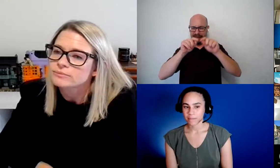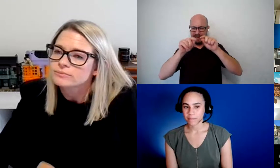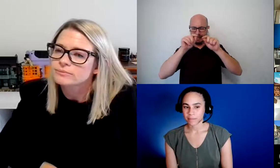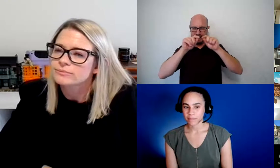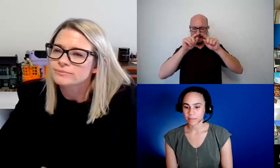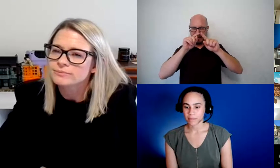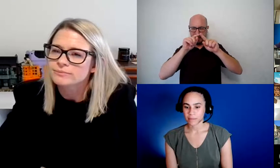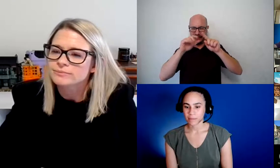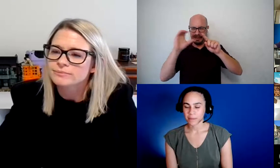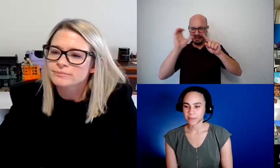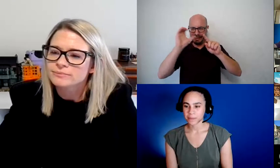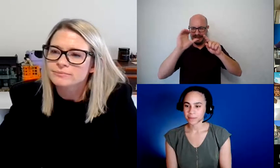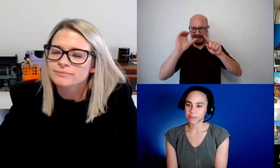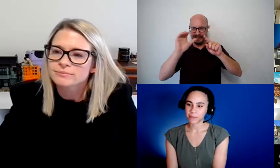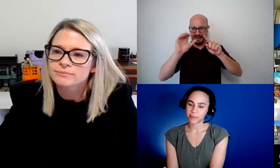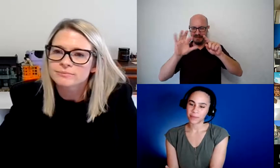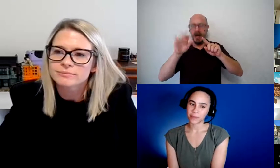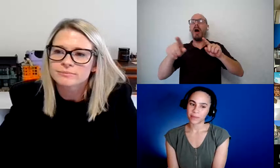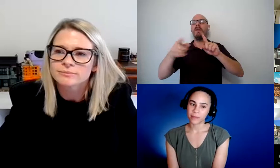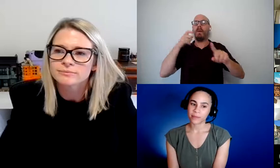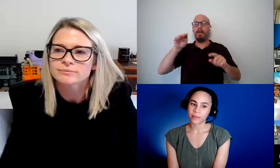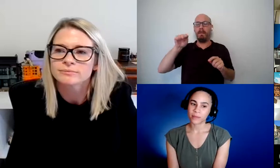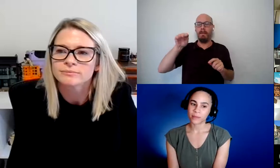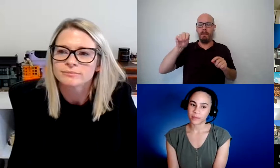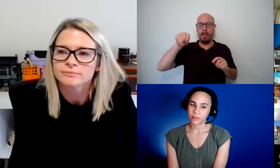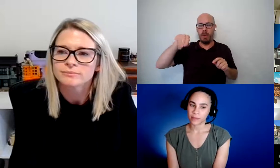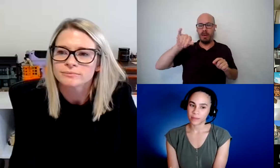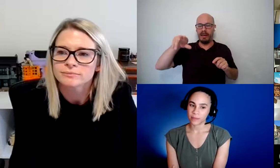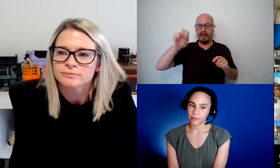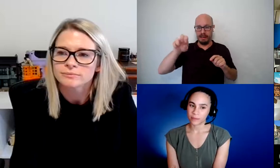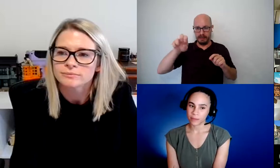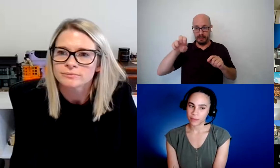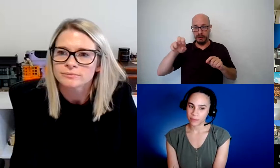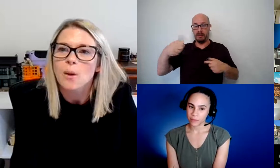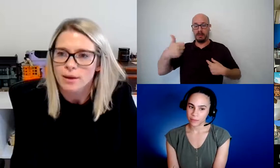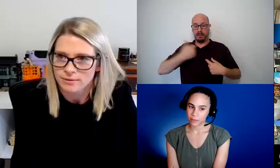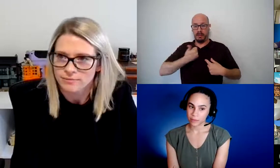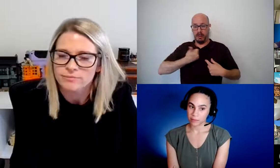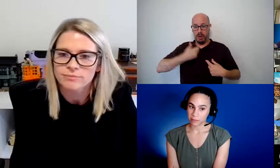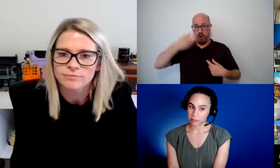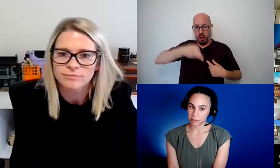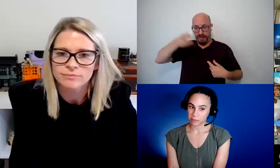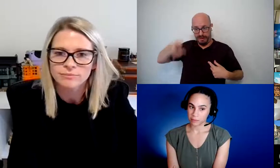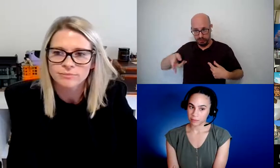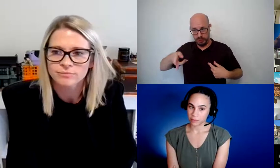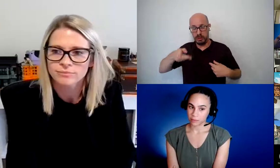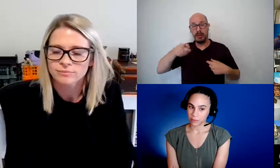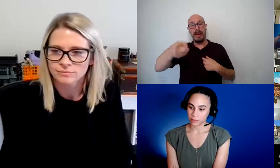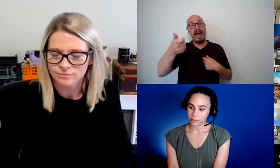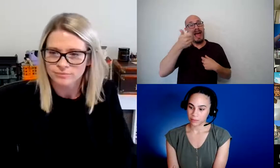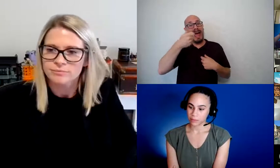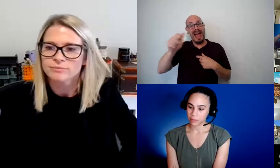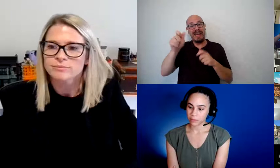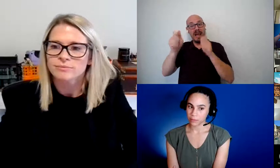Monique. I'm hard of hearing. Are there any accommodations for people who are not deaf